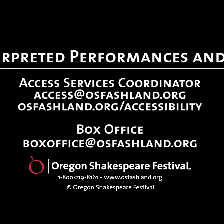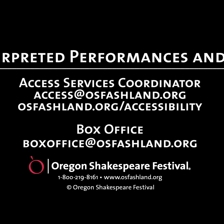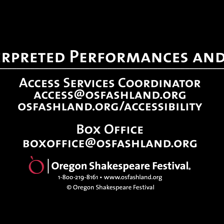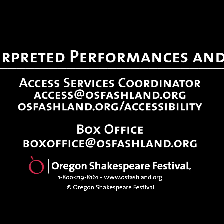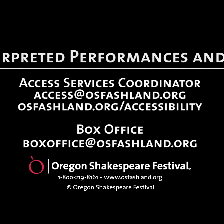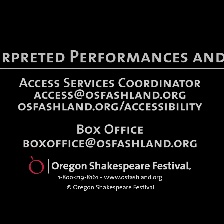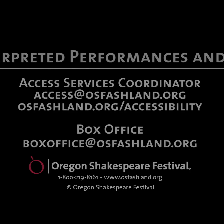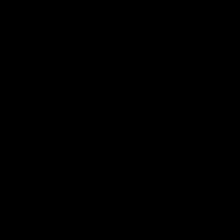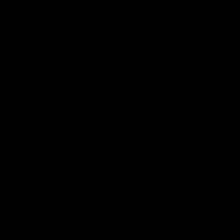May I